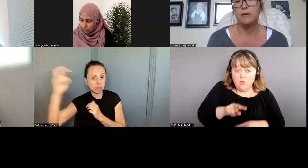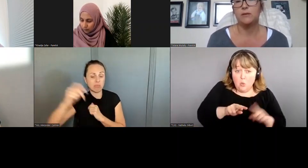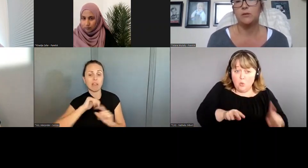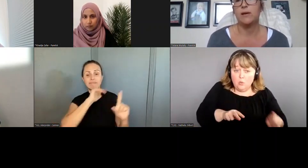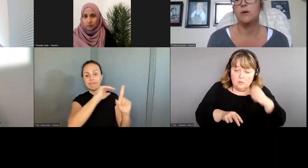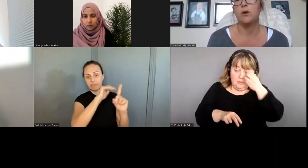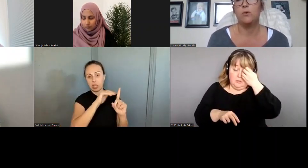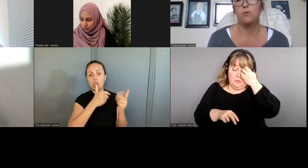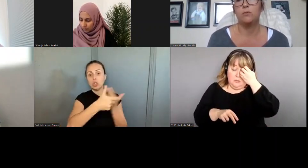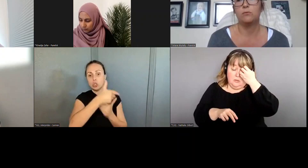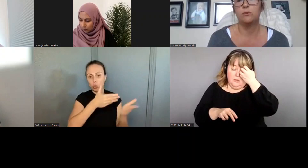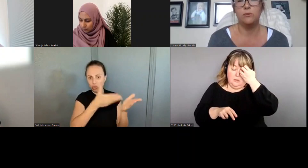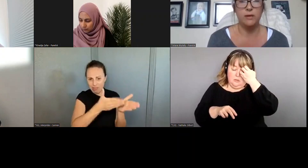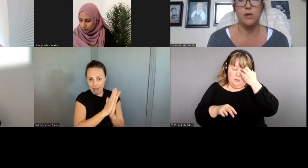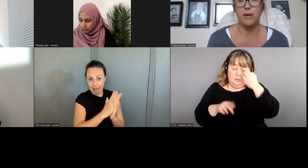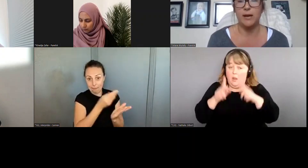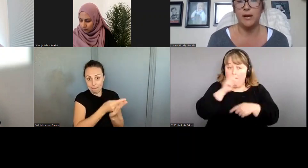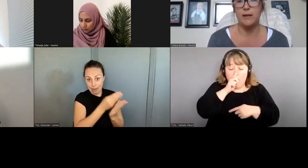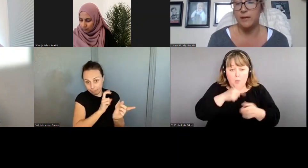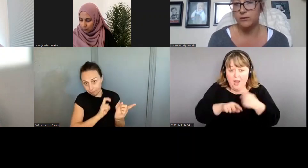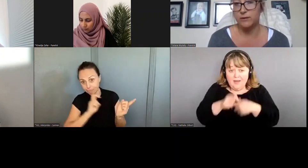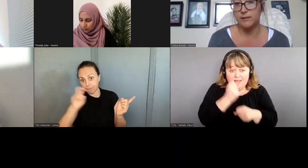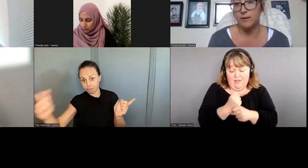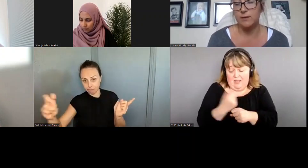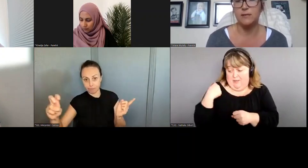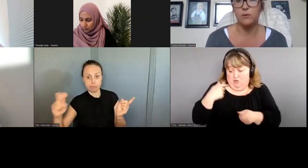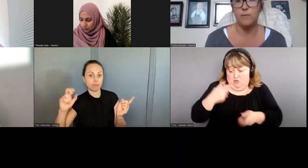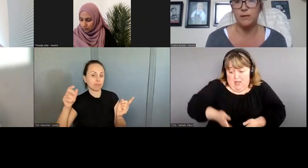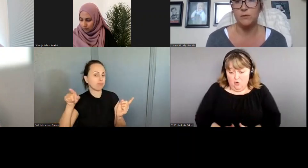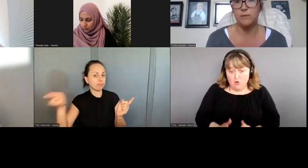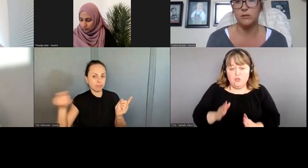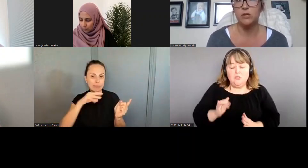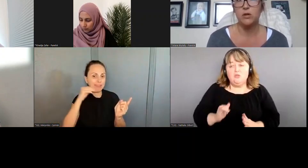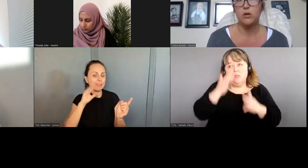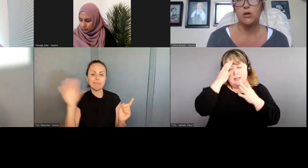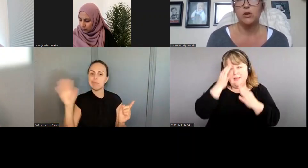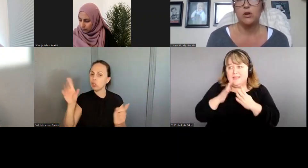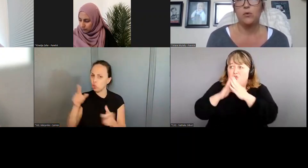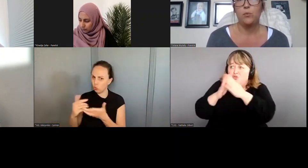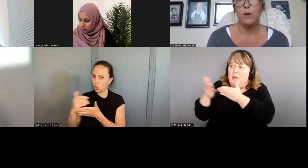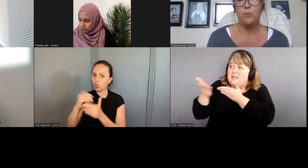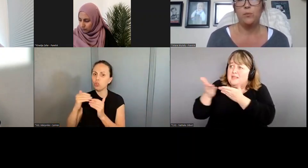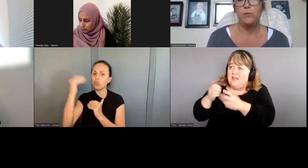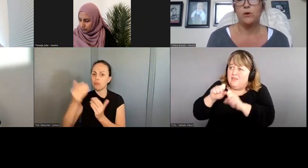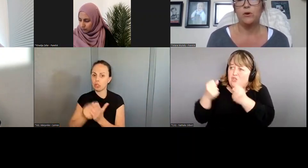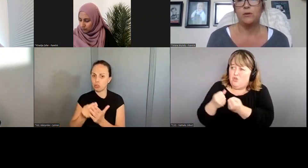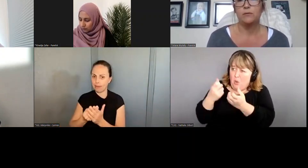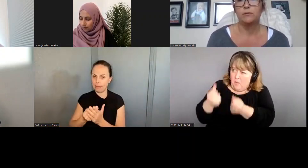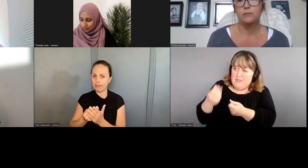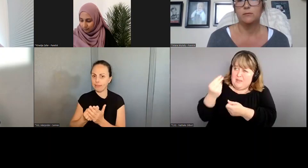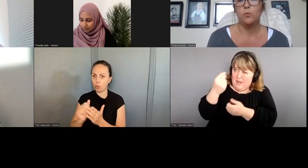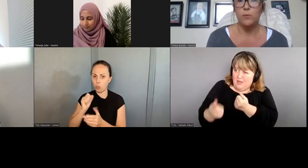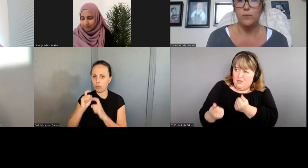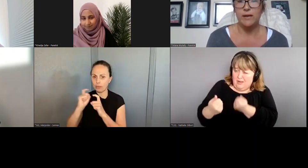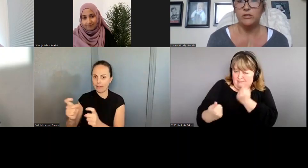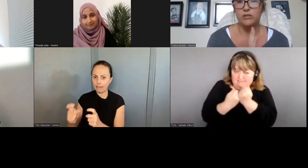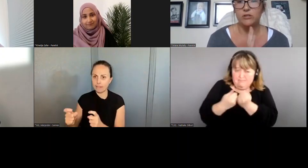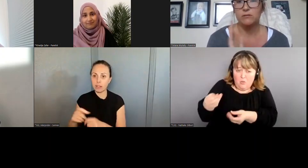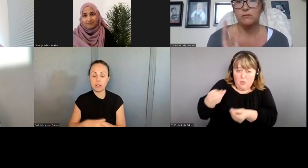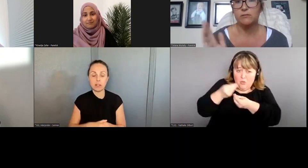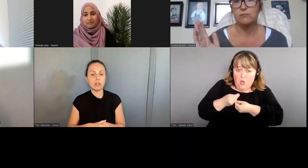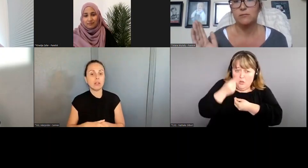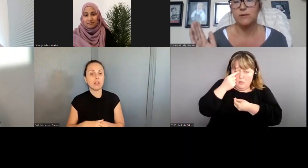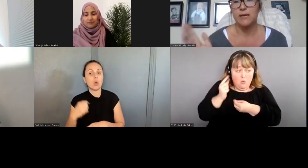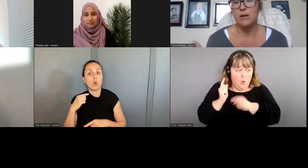for money so I could go to the IWK, and they turned us down. They said we made too much when we were one